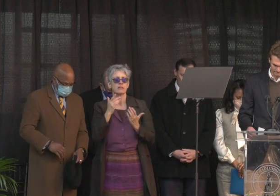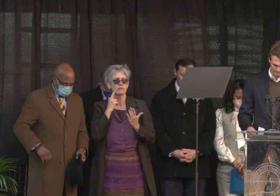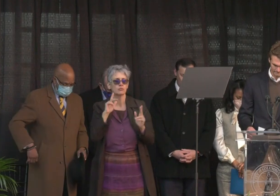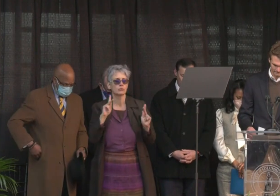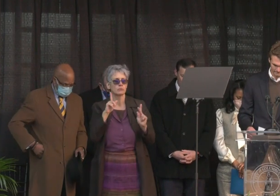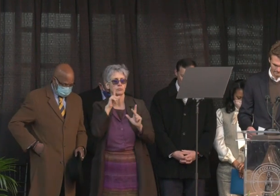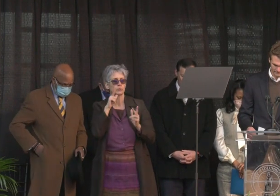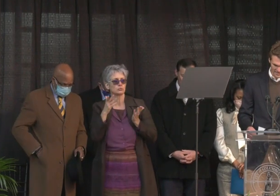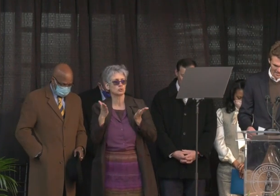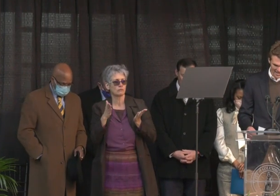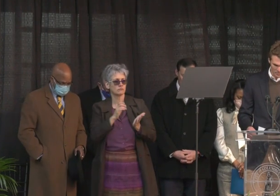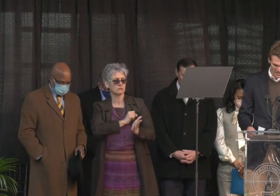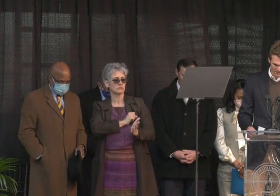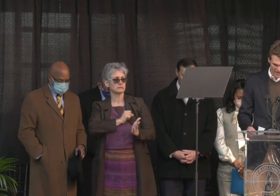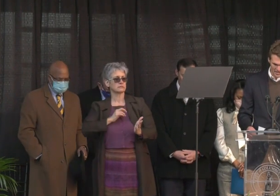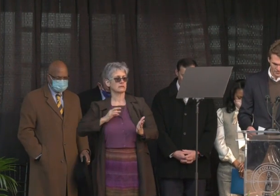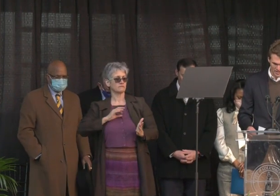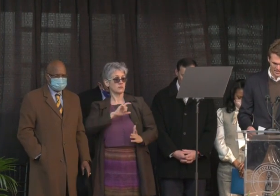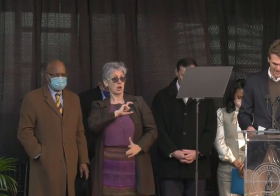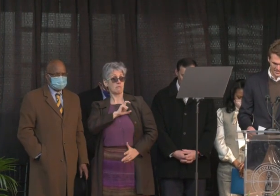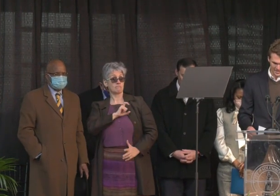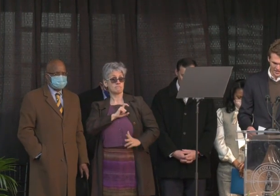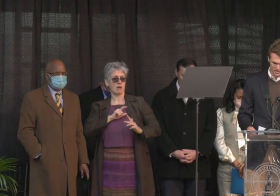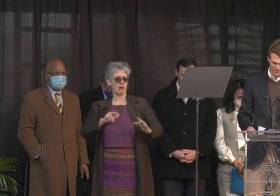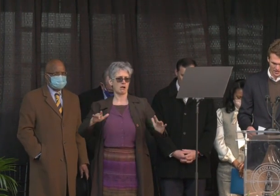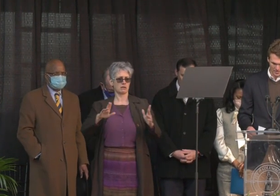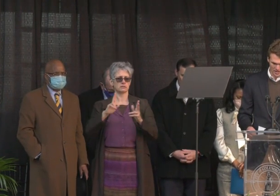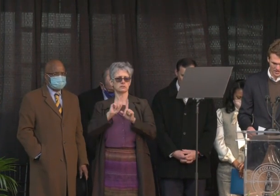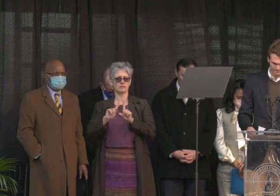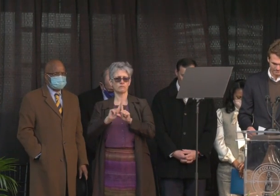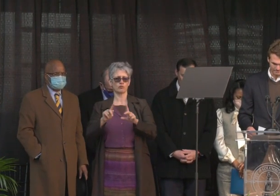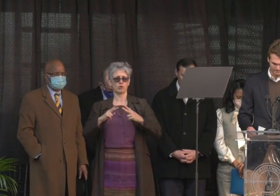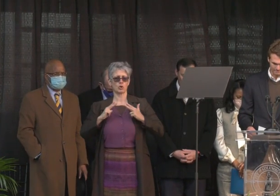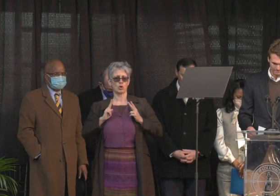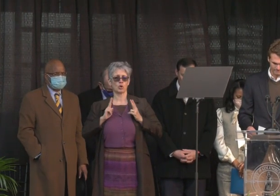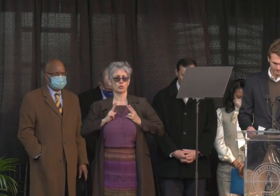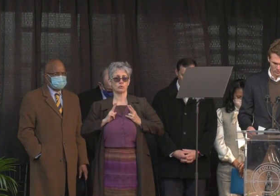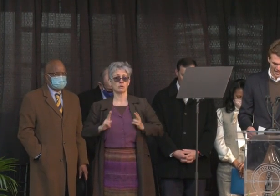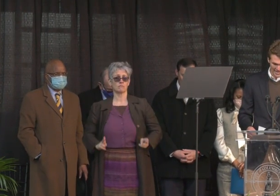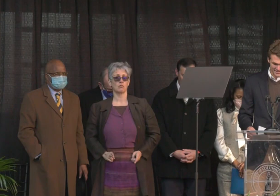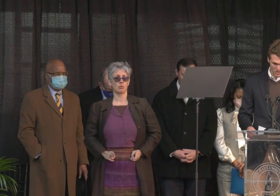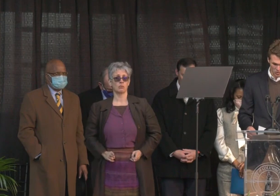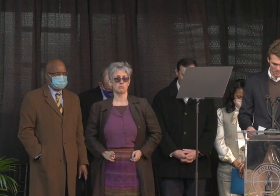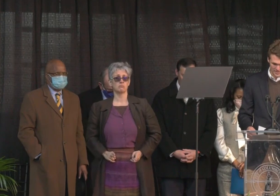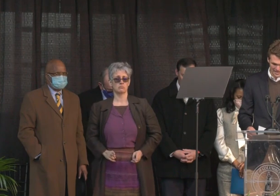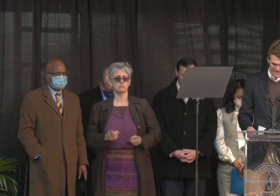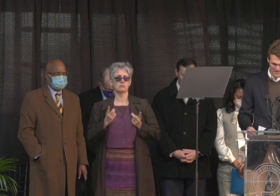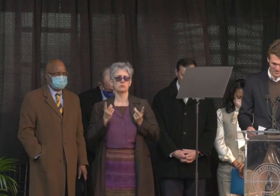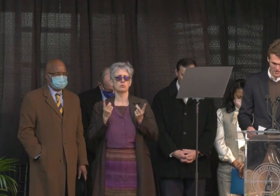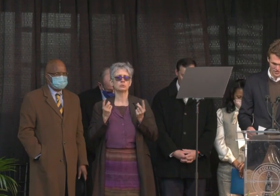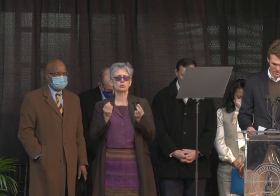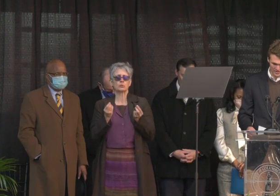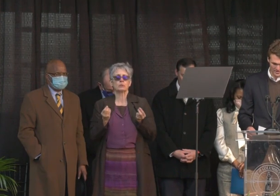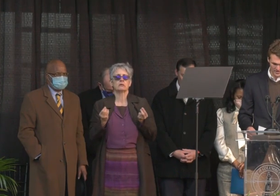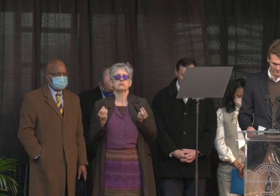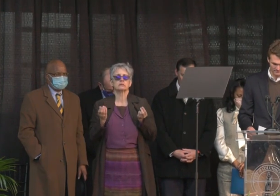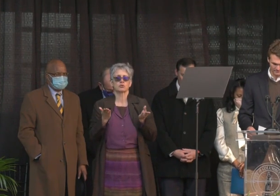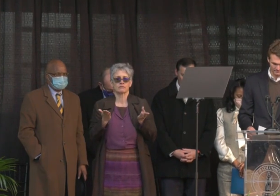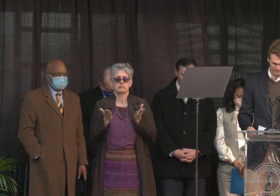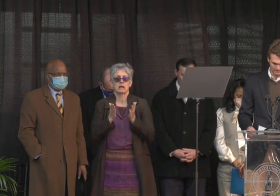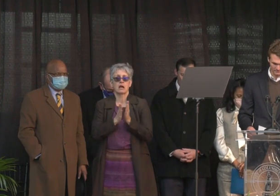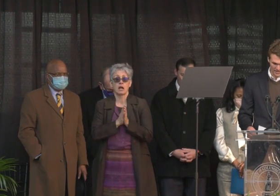And today, we give thanks for these elected leaders of Columbia. We ask that you walk beside them in their